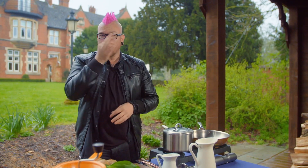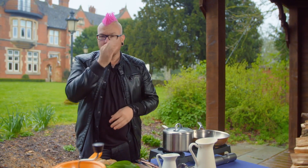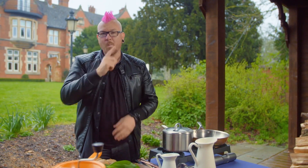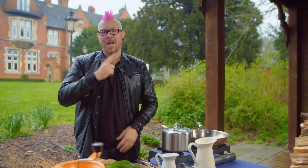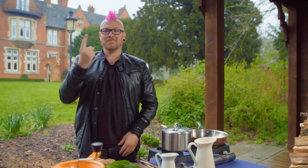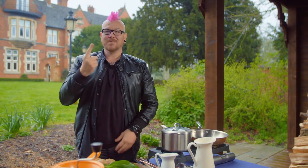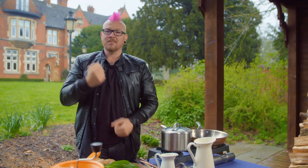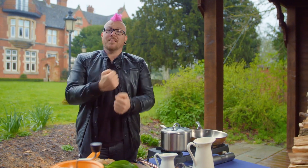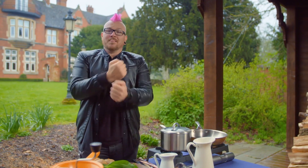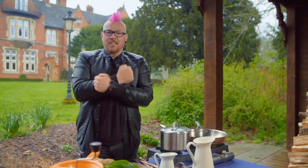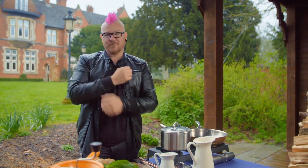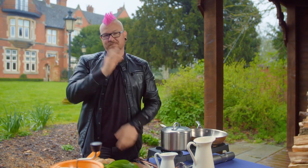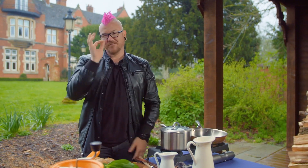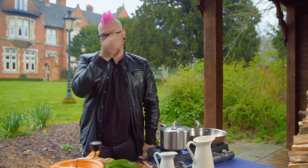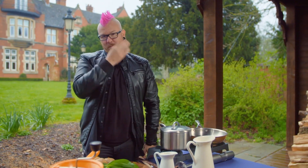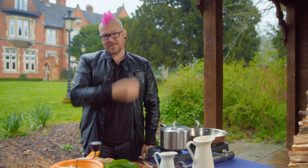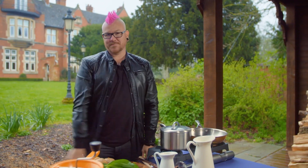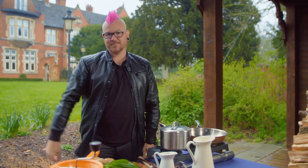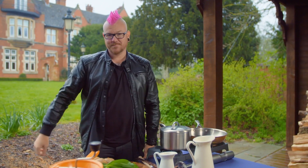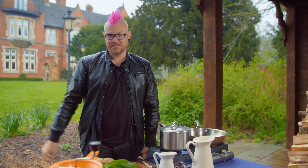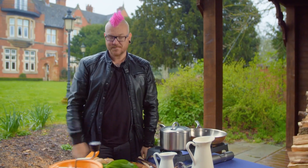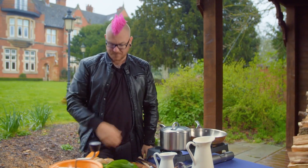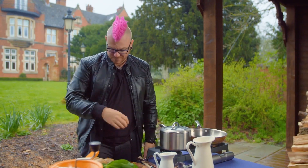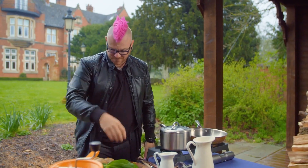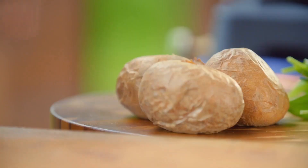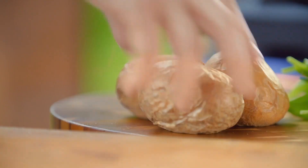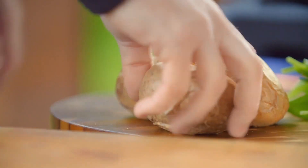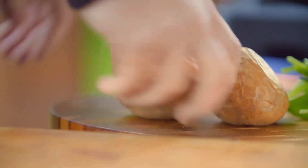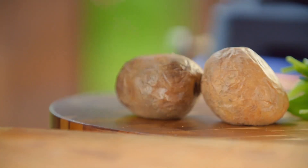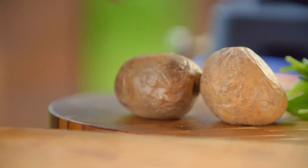flowers, because he loves flowers.